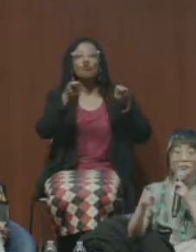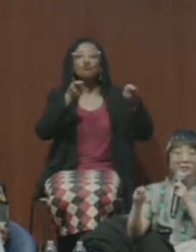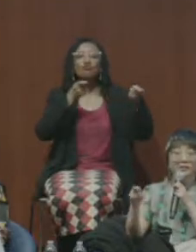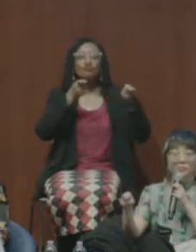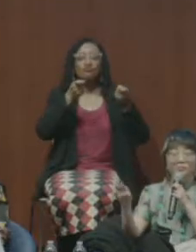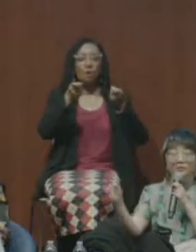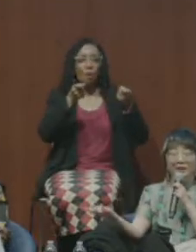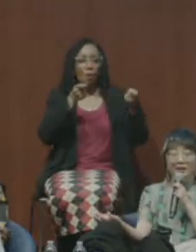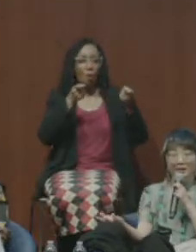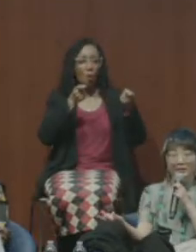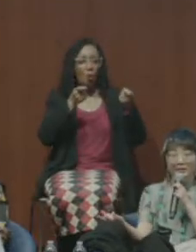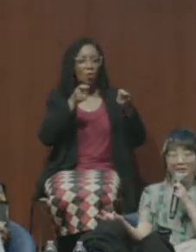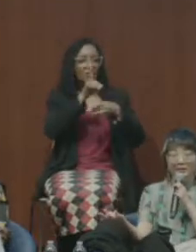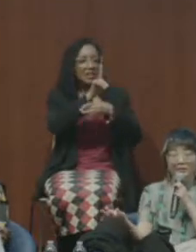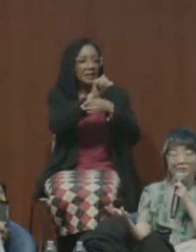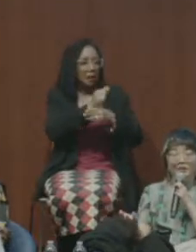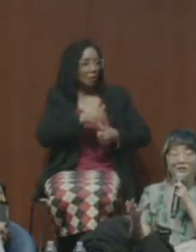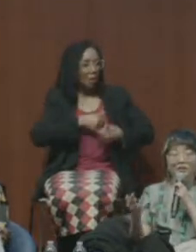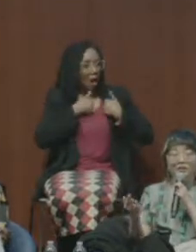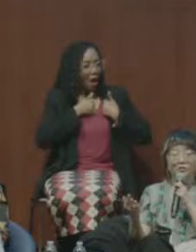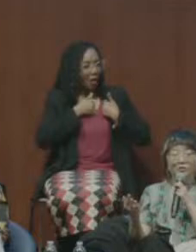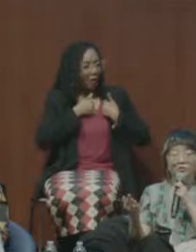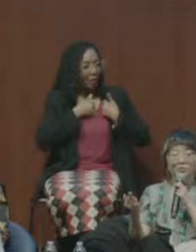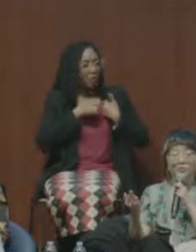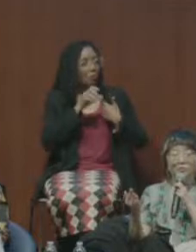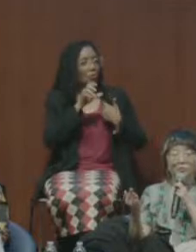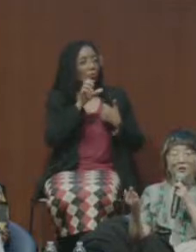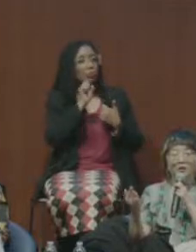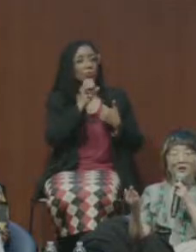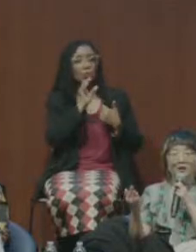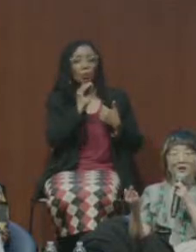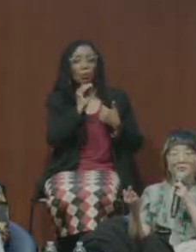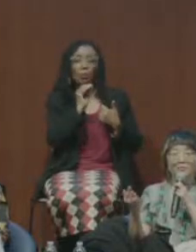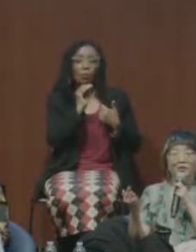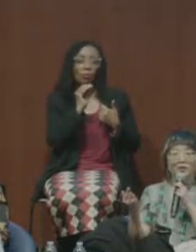control over disabled lives, right? And so,